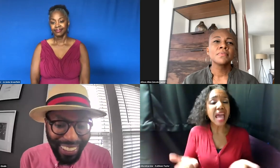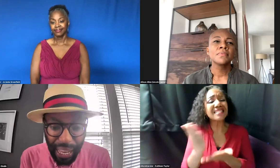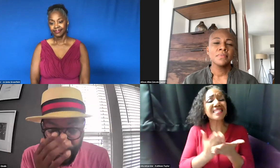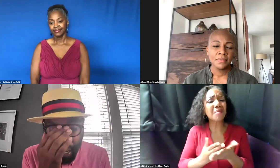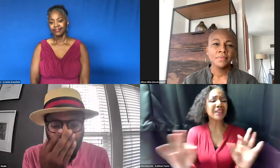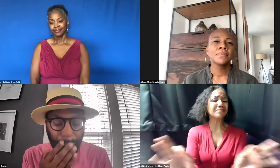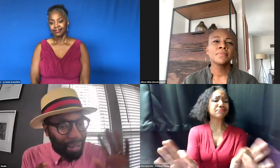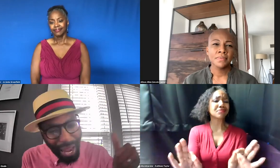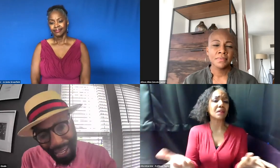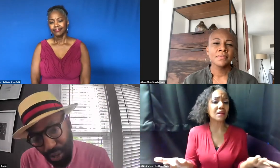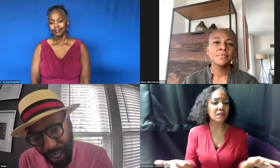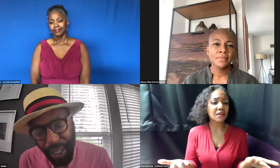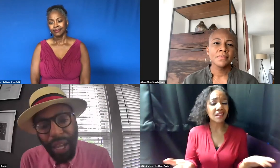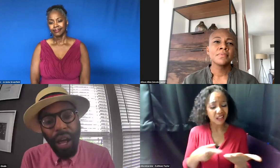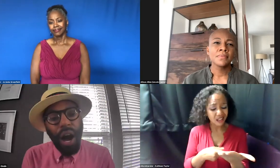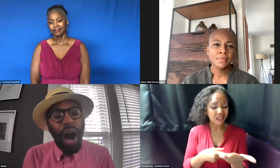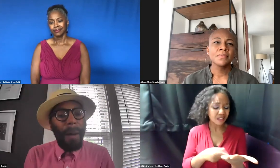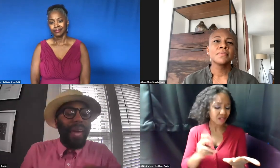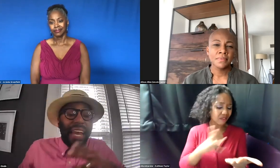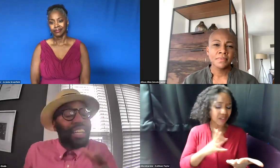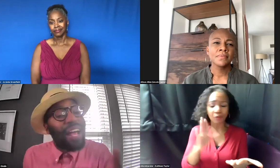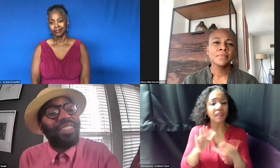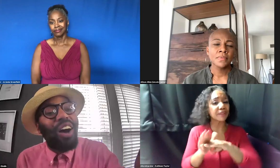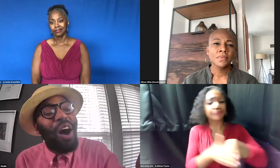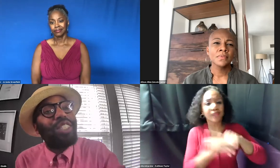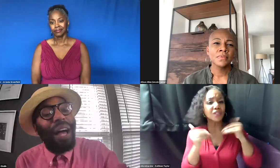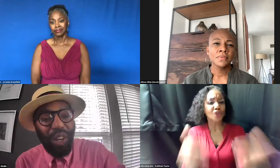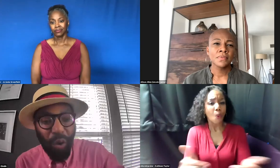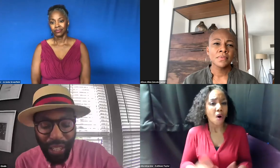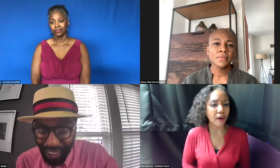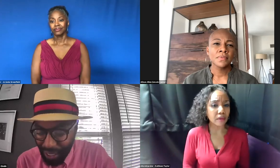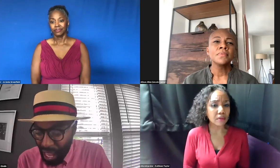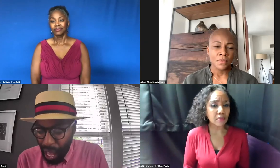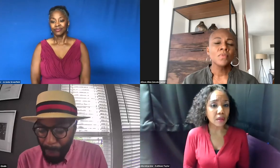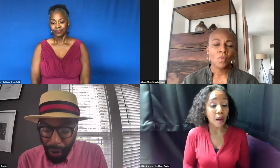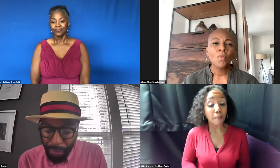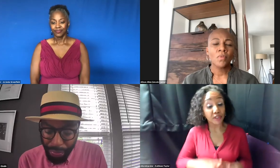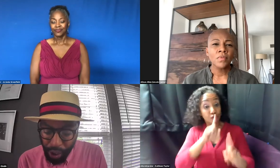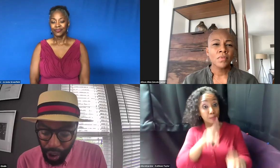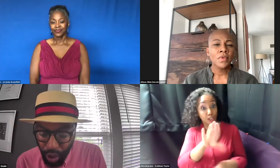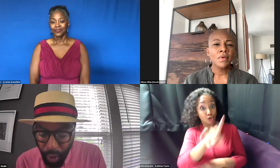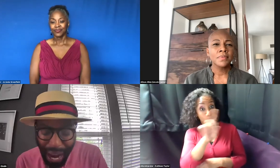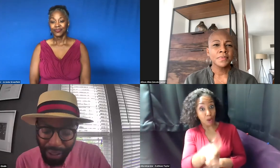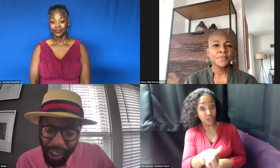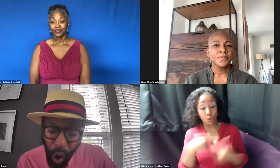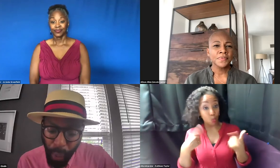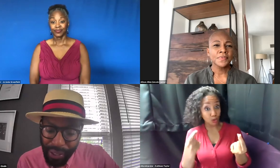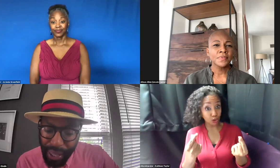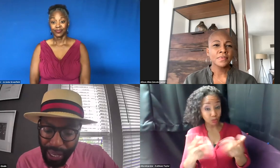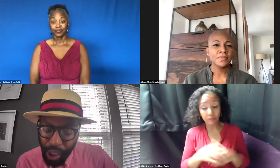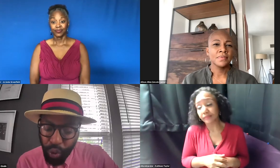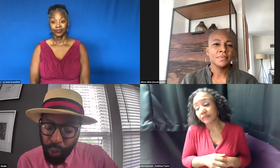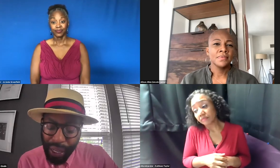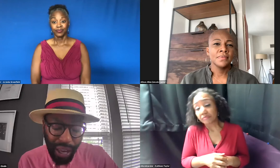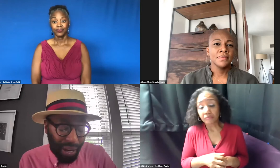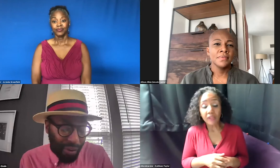frivolous. And then you guys be like, all right, it's all good. And direct response to the question about things you can do. I don't think it's always